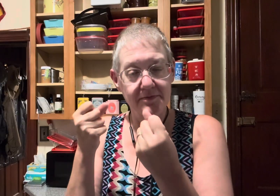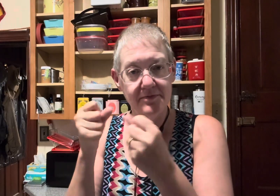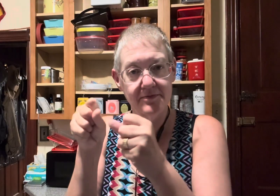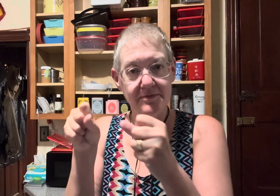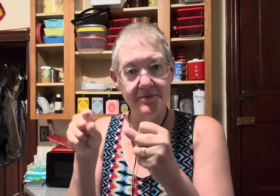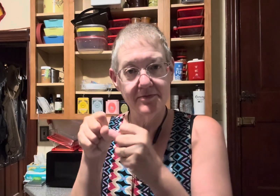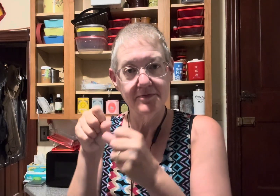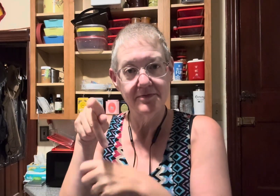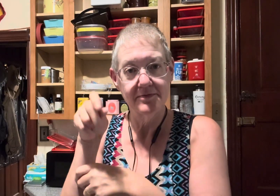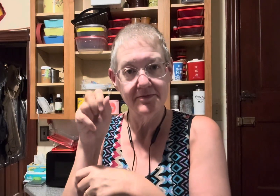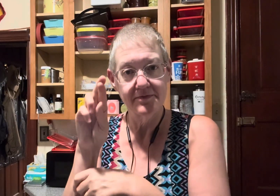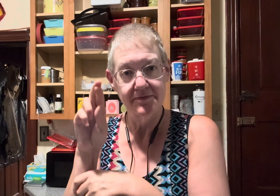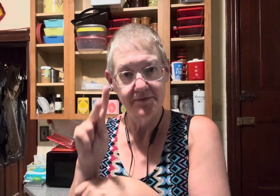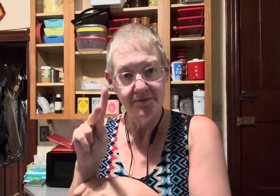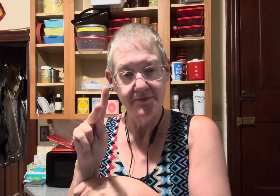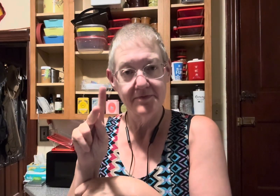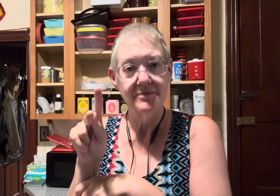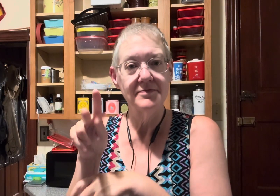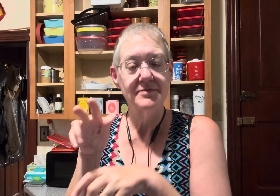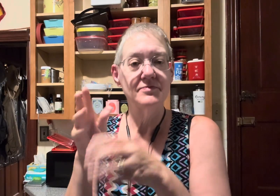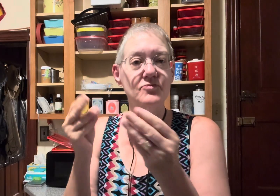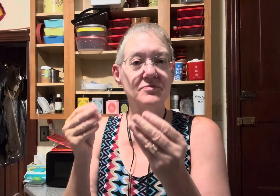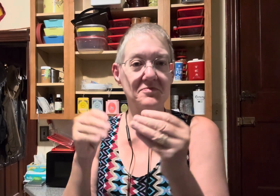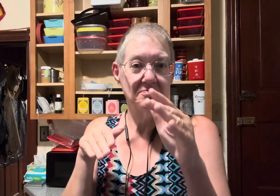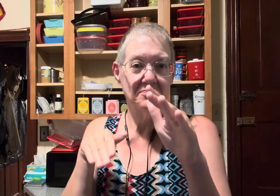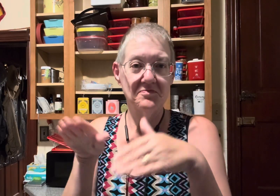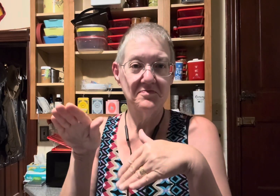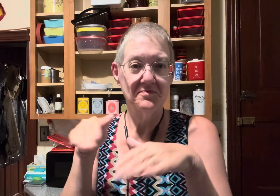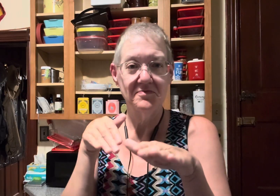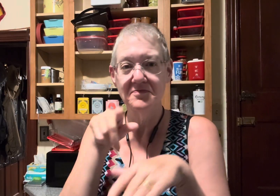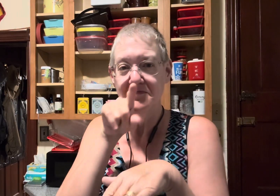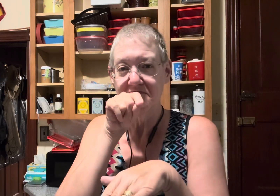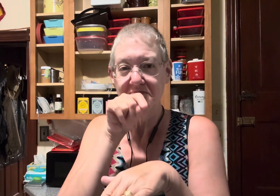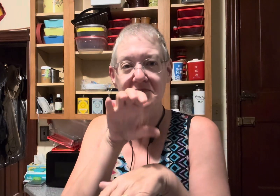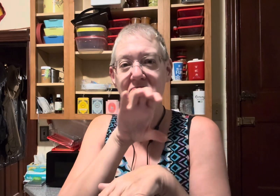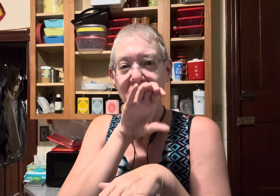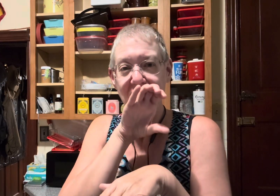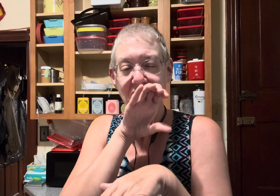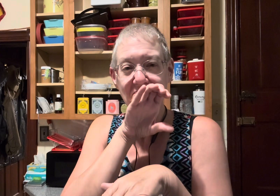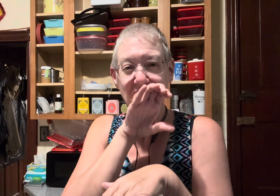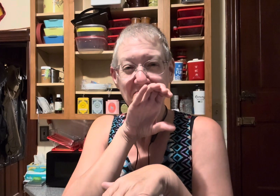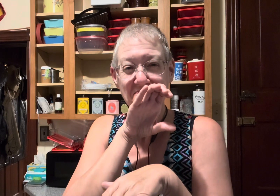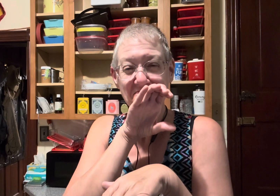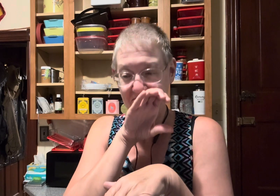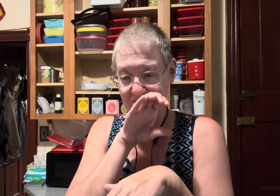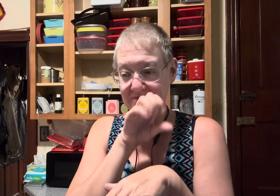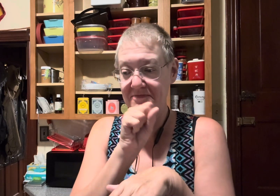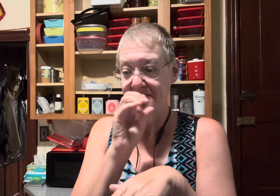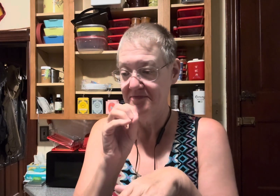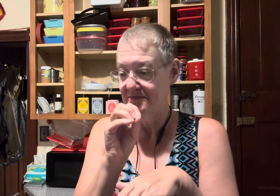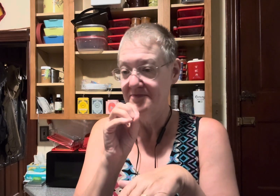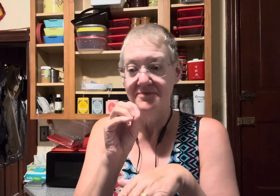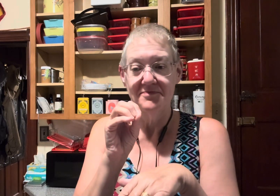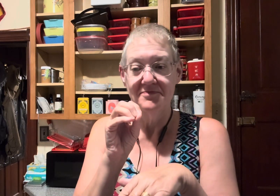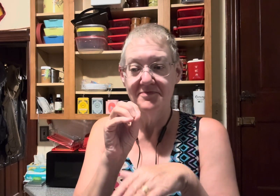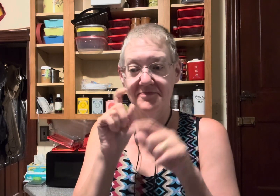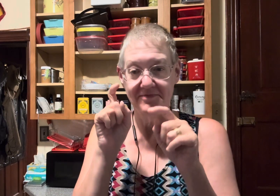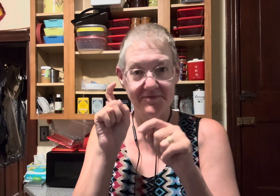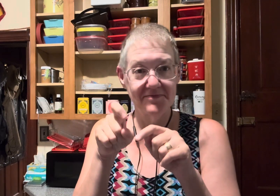a paved walking path and do some gentle walking and watch the birds. That's why getting